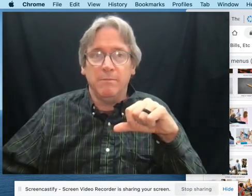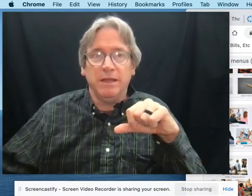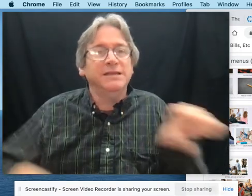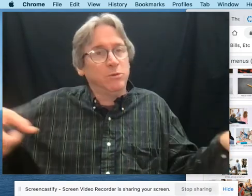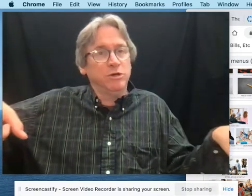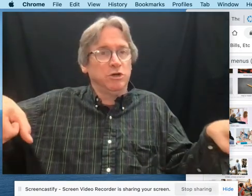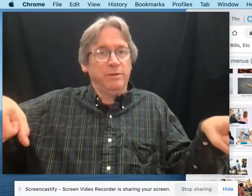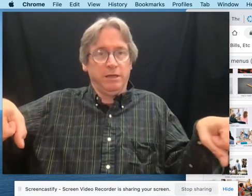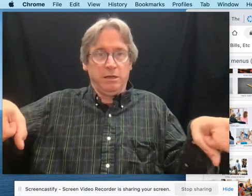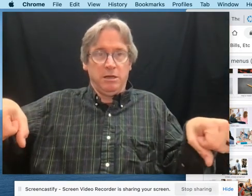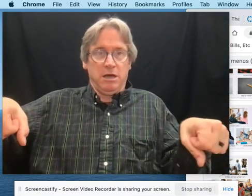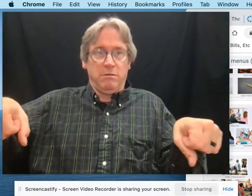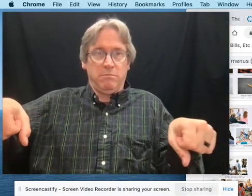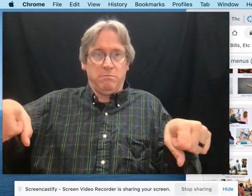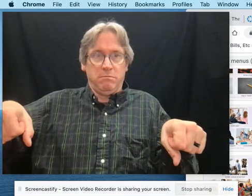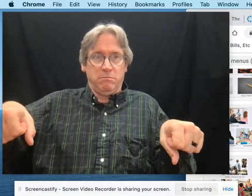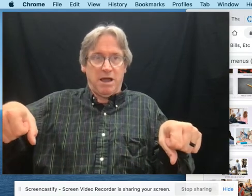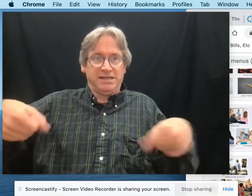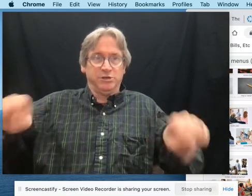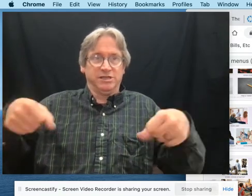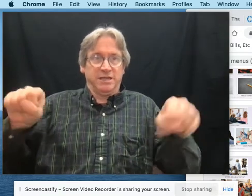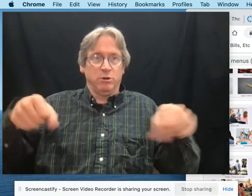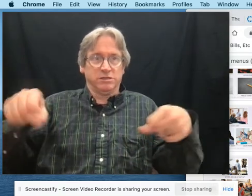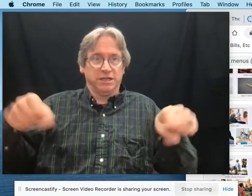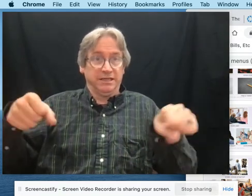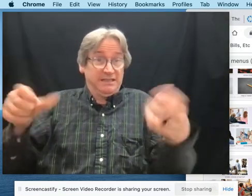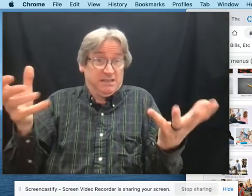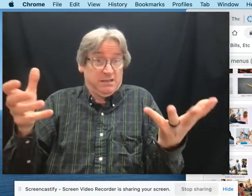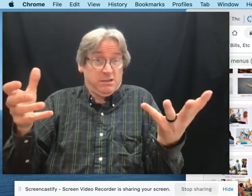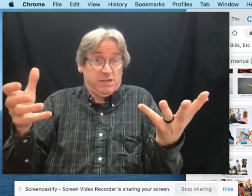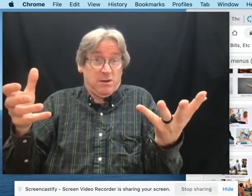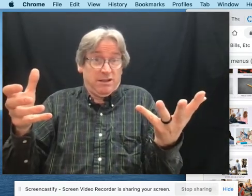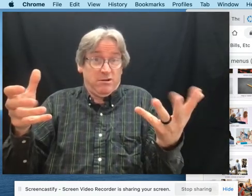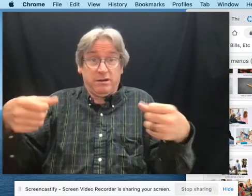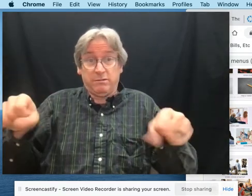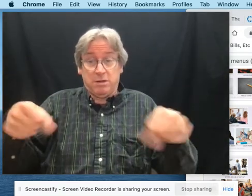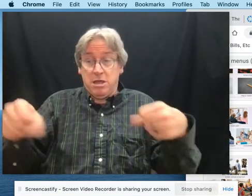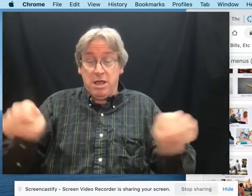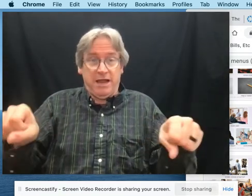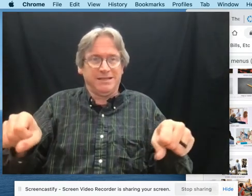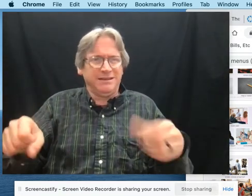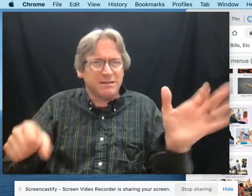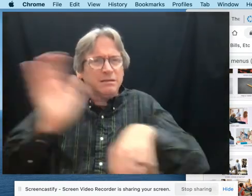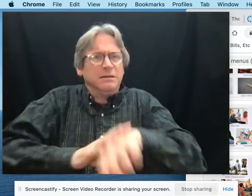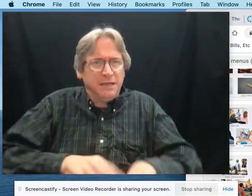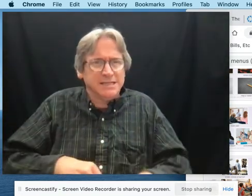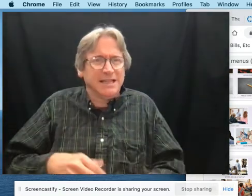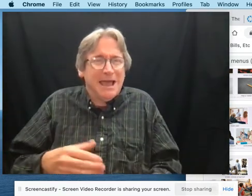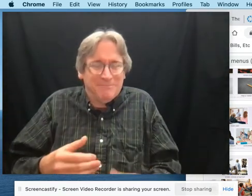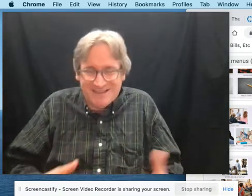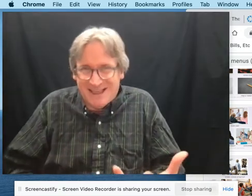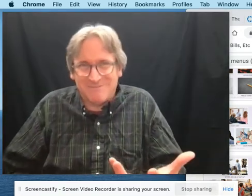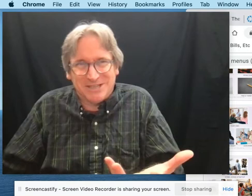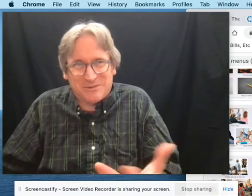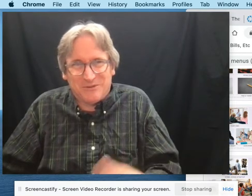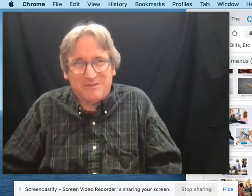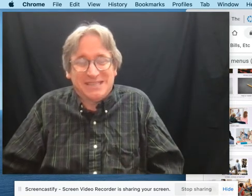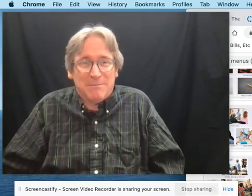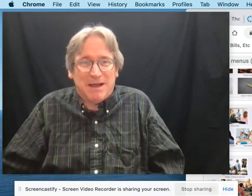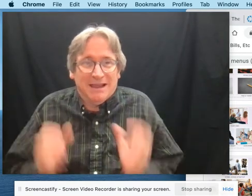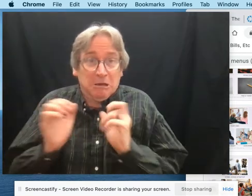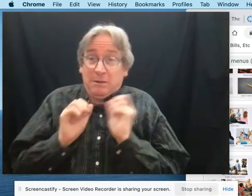Right? He's the one who told me, I used to sign motorcycle like this because that's how I learned it. And he was like, I was